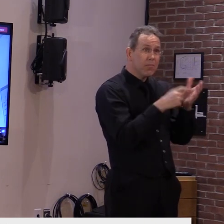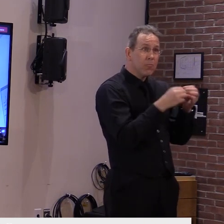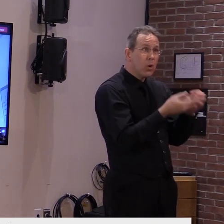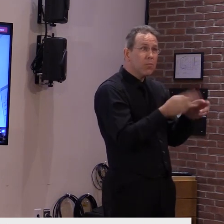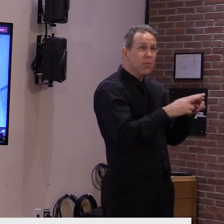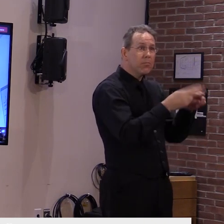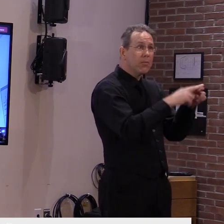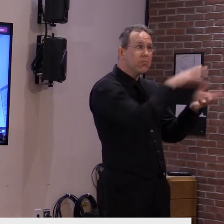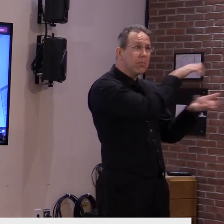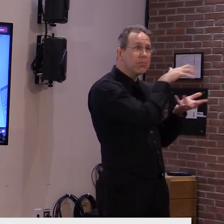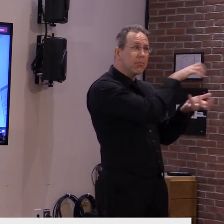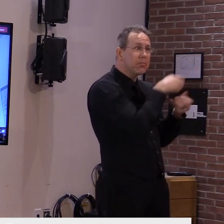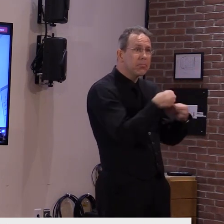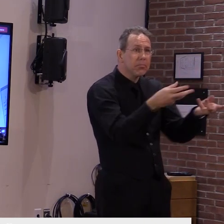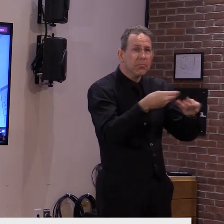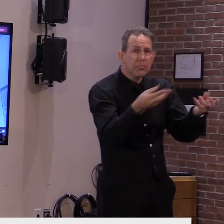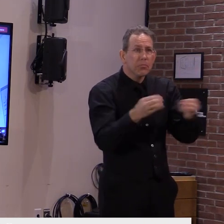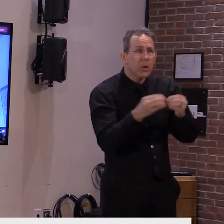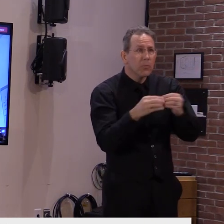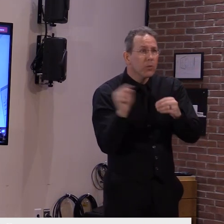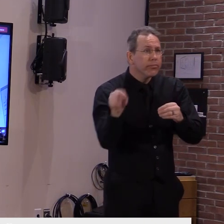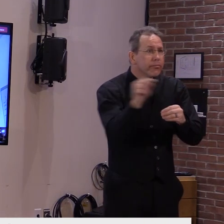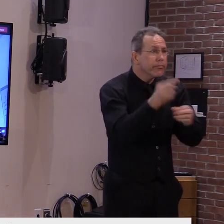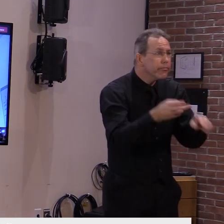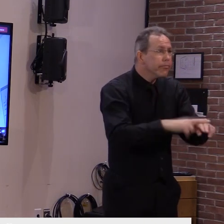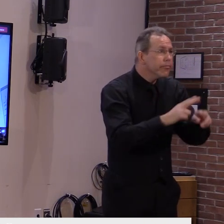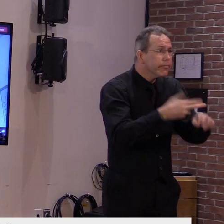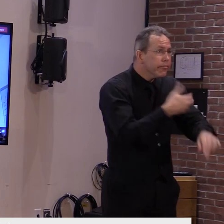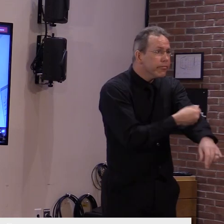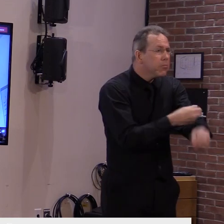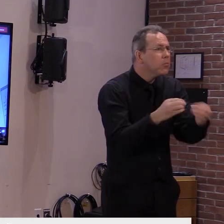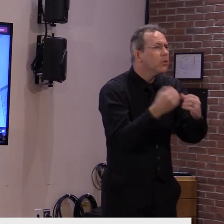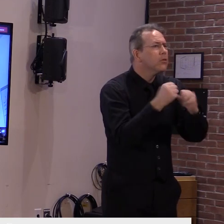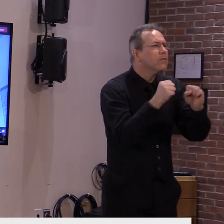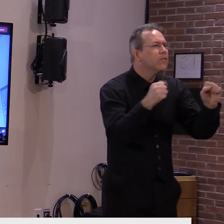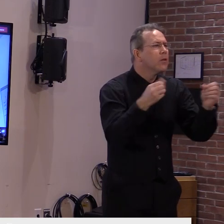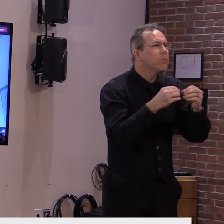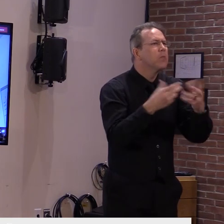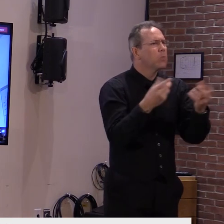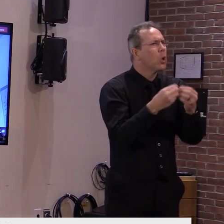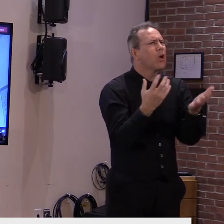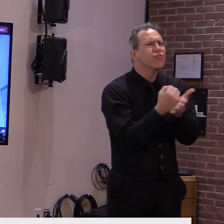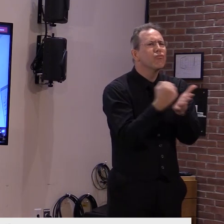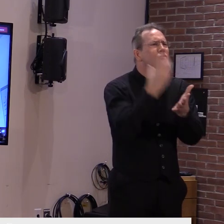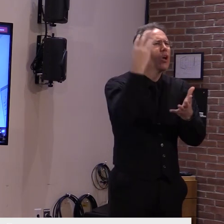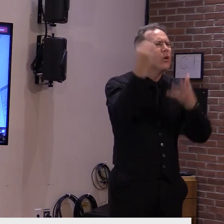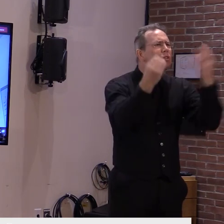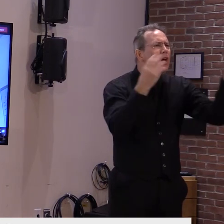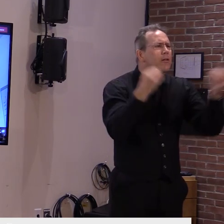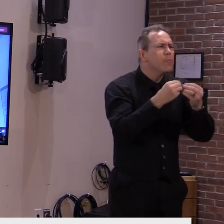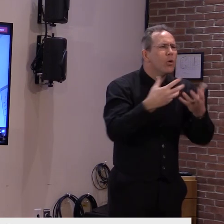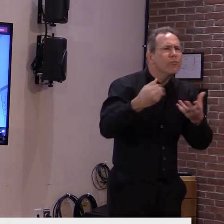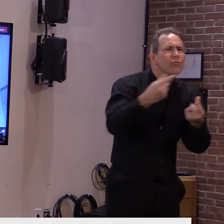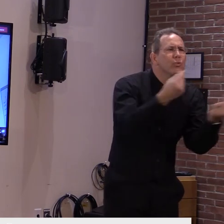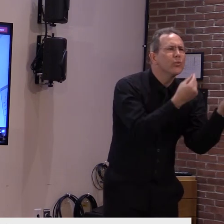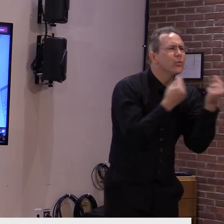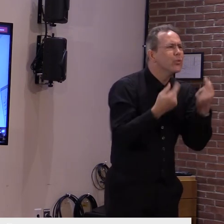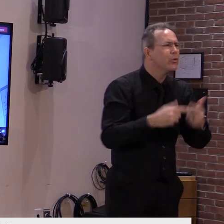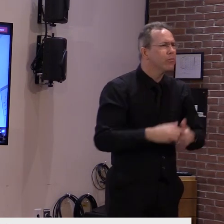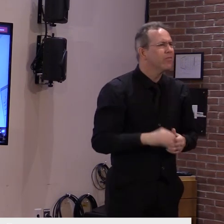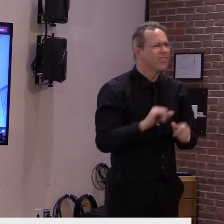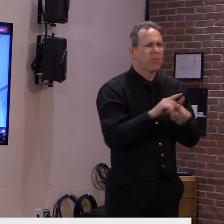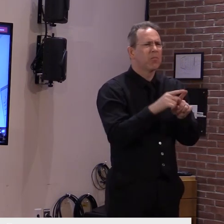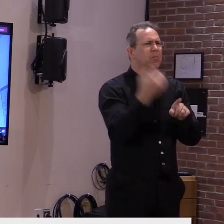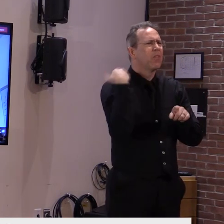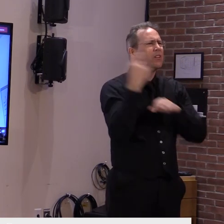with warmer weather, schools will be able to resurrect some of the creative solutions to outdoor learning that we saw them use in the fall. In short, Vermont